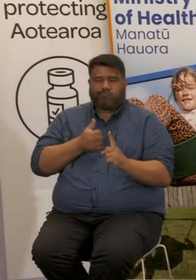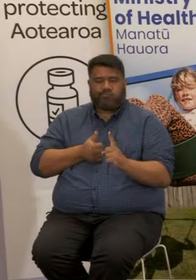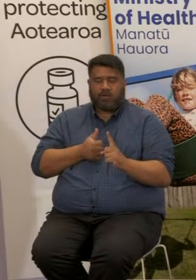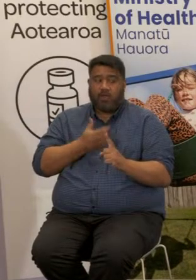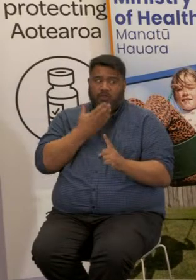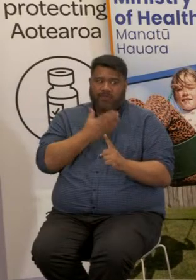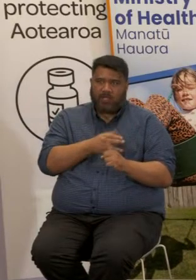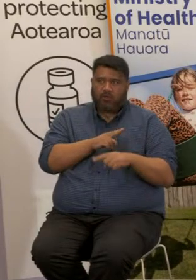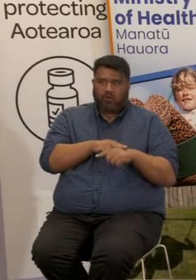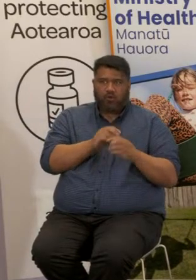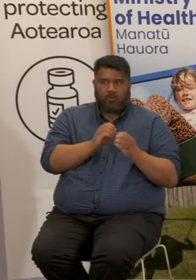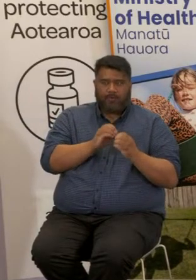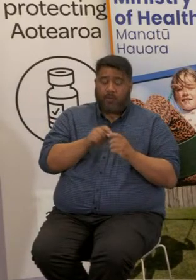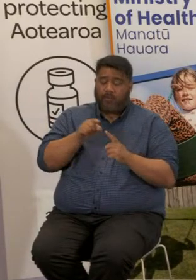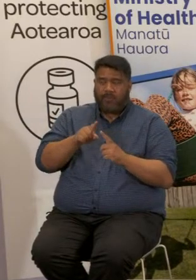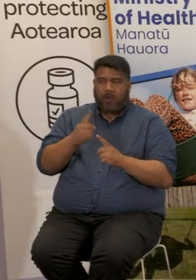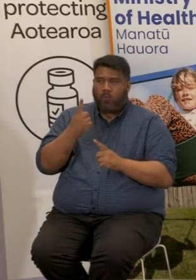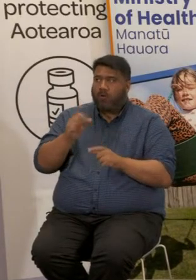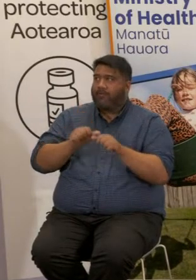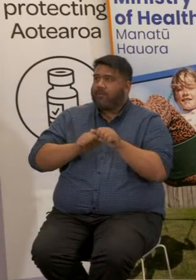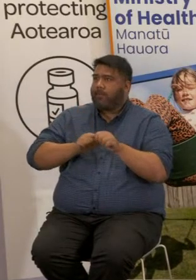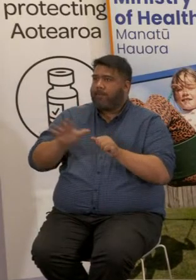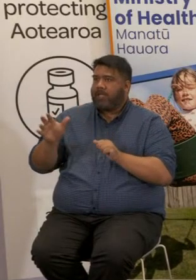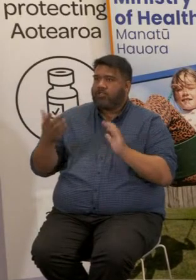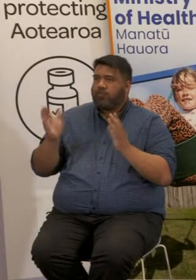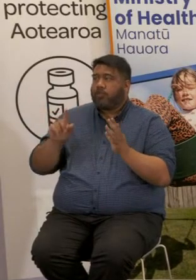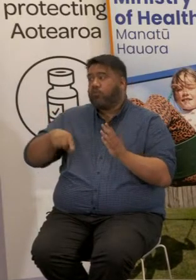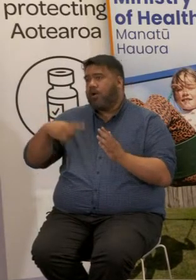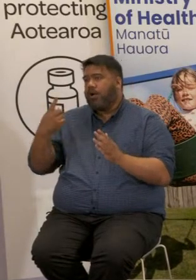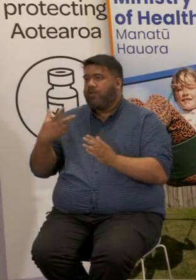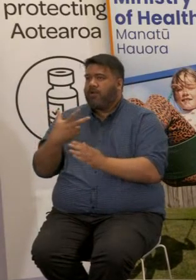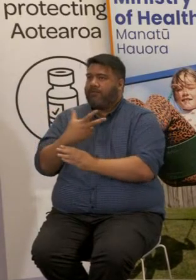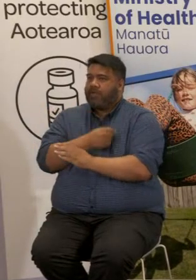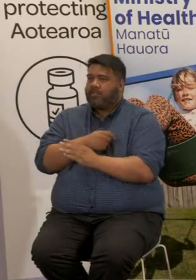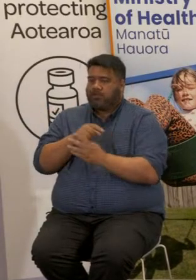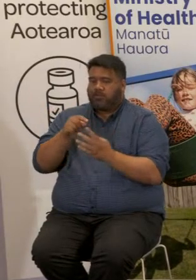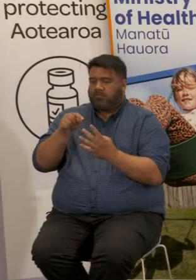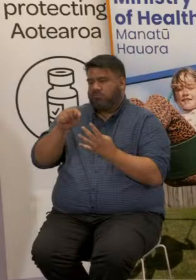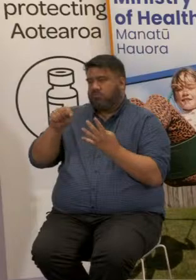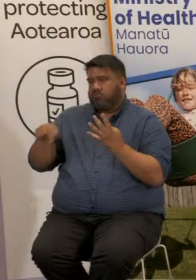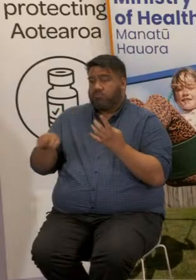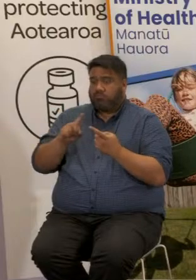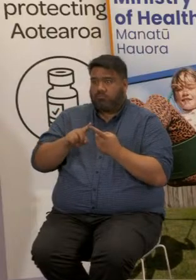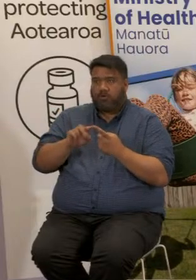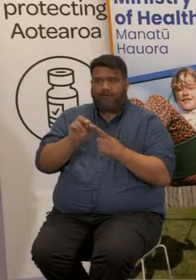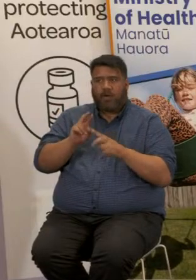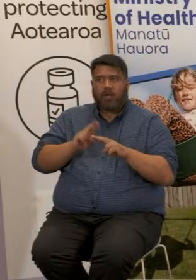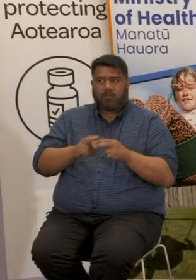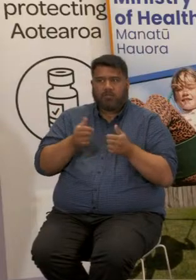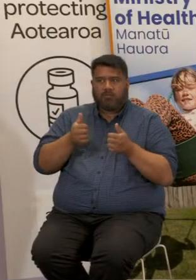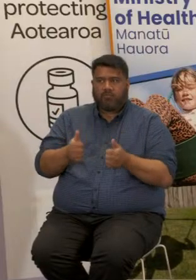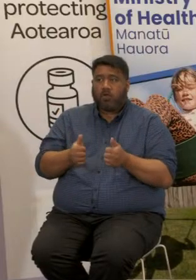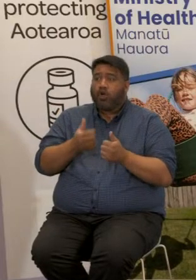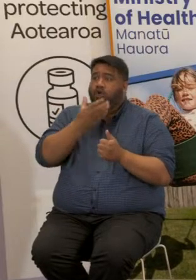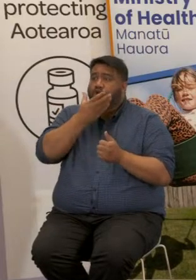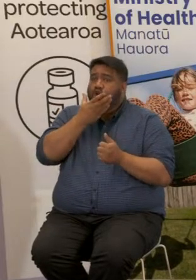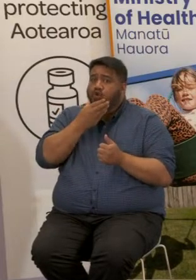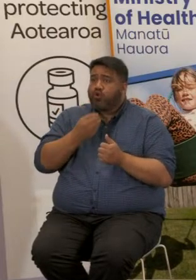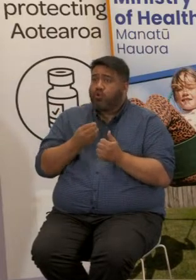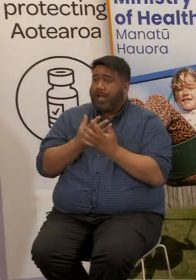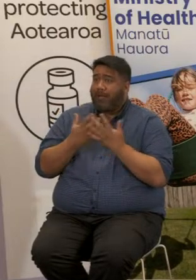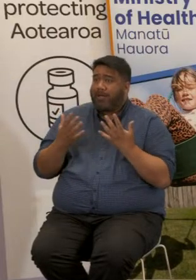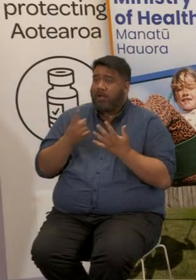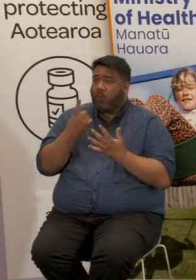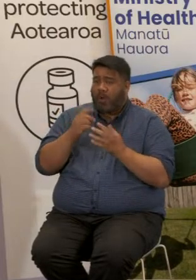think is up there as one of the best vaccines in the world, if not the best performing, is now used, it's been used in over 1 billion doses